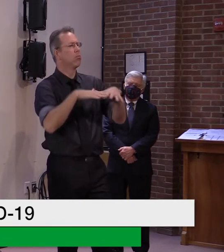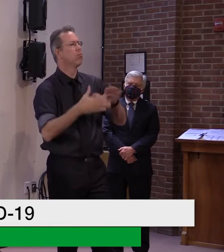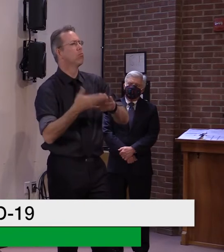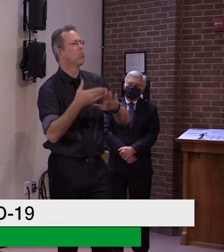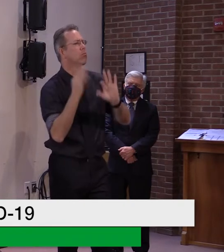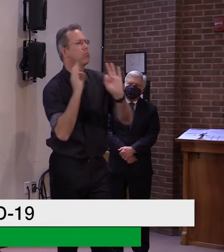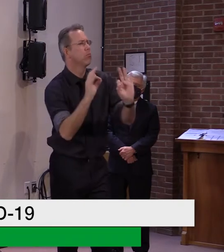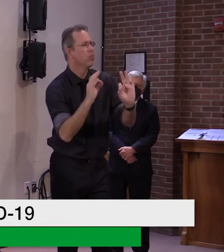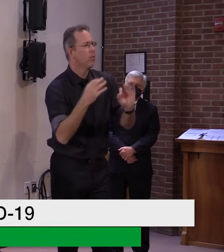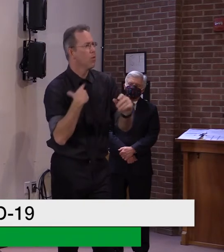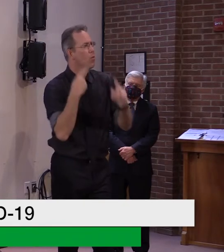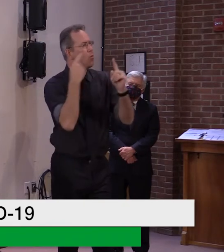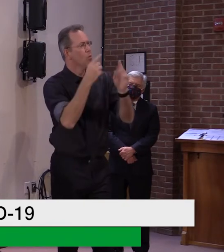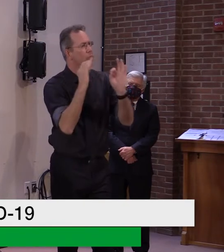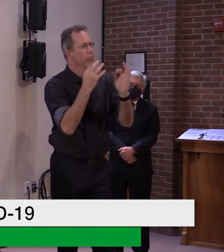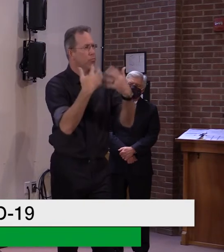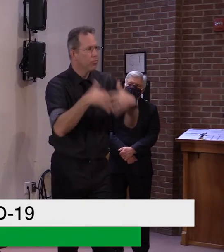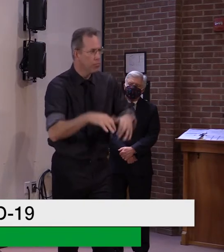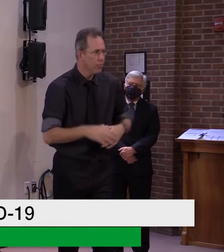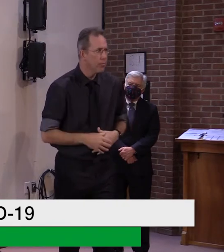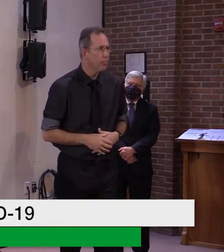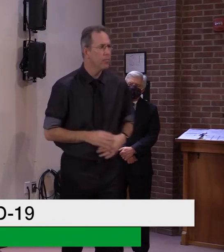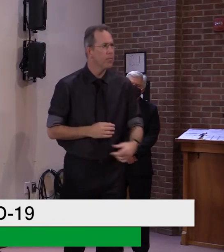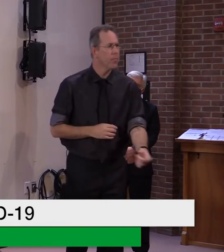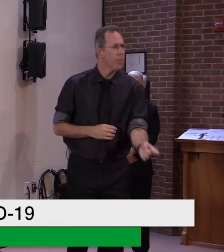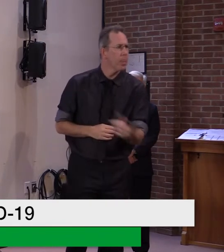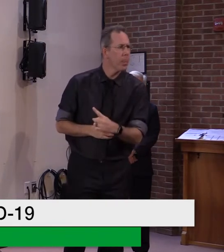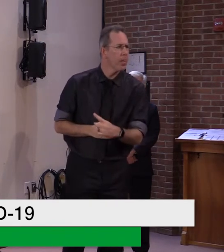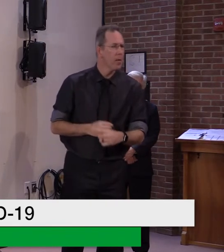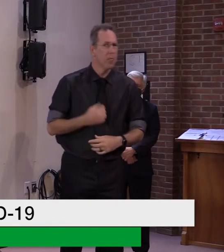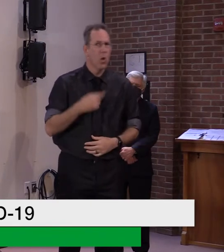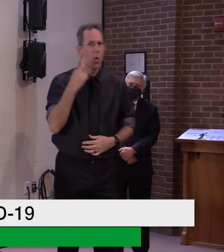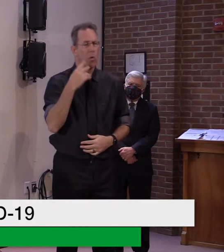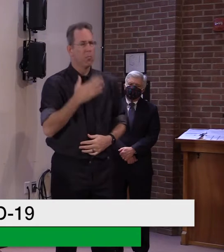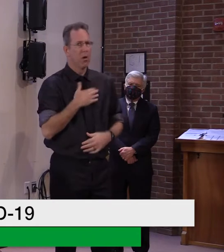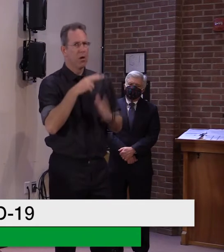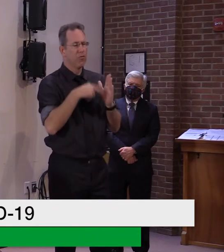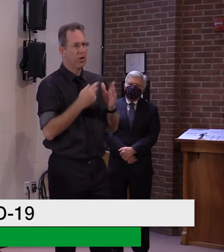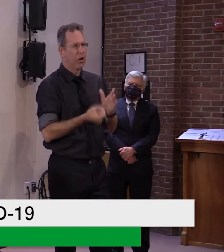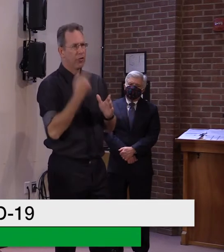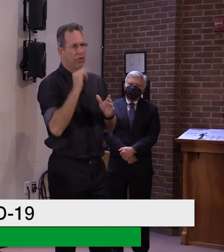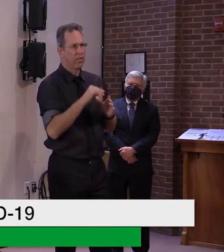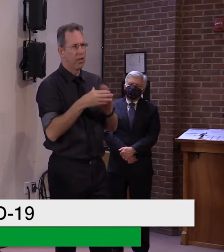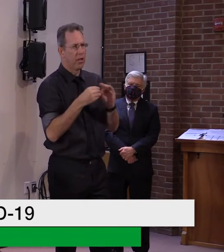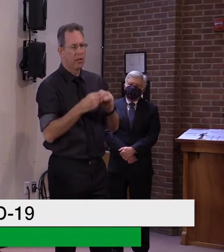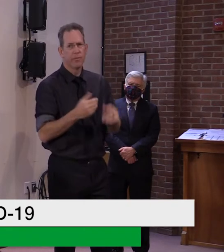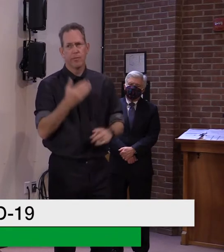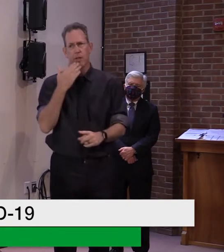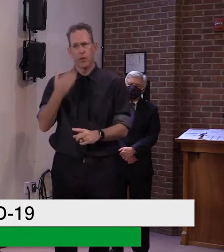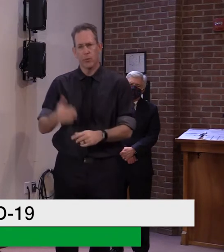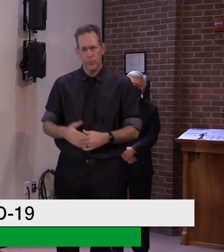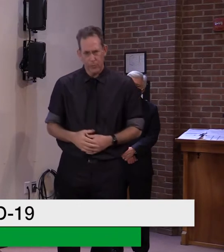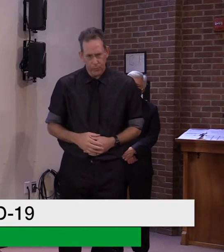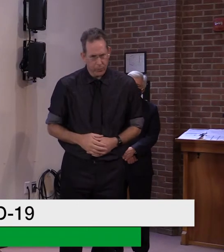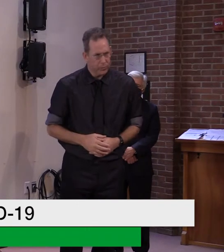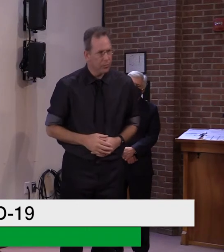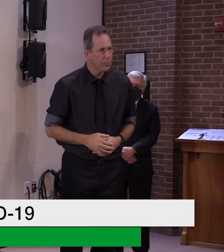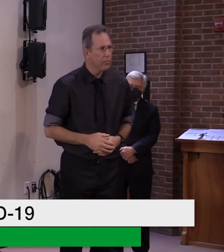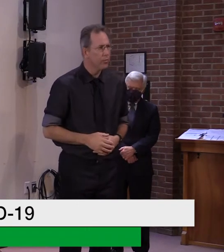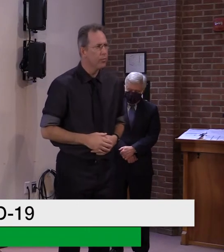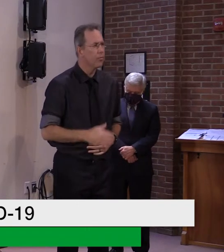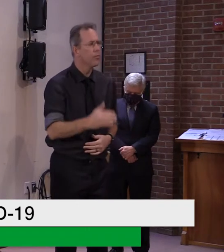readers i hope the readers understand that i appreciate what you're doing thank you very much thanks pat